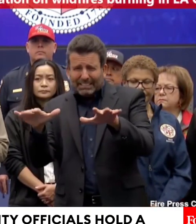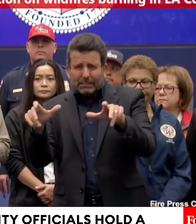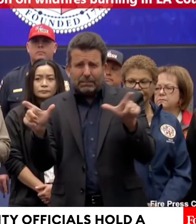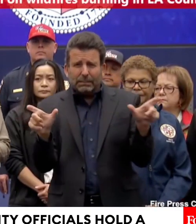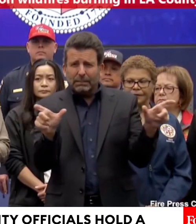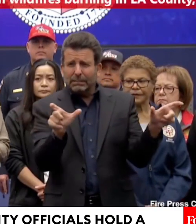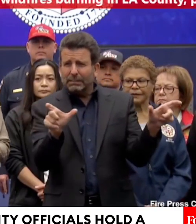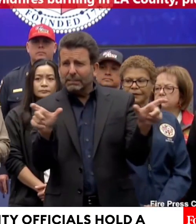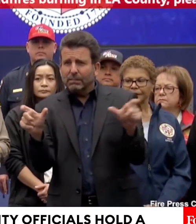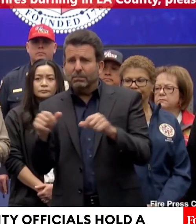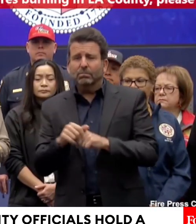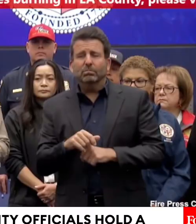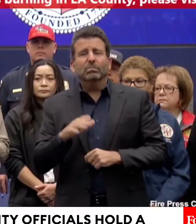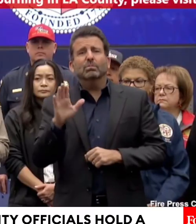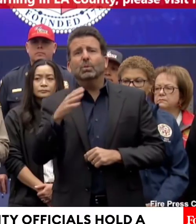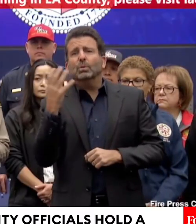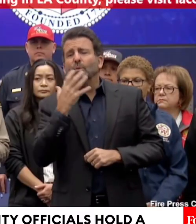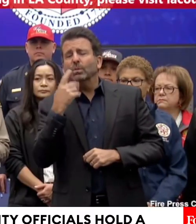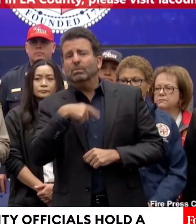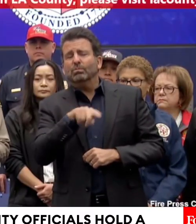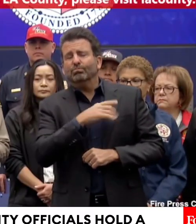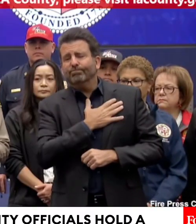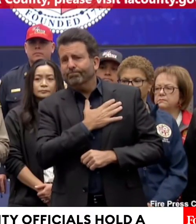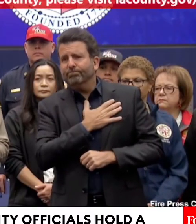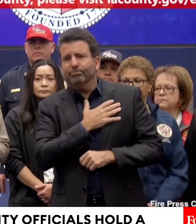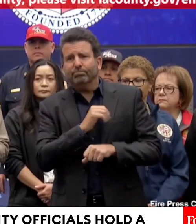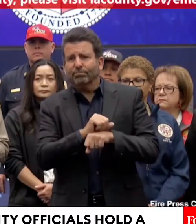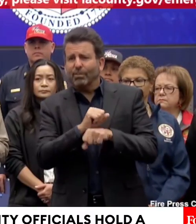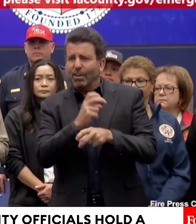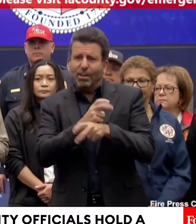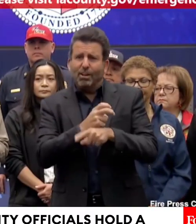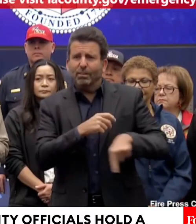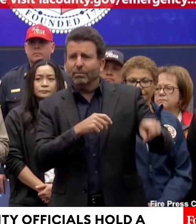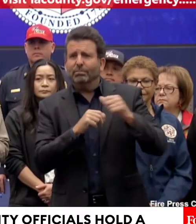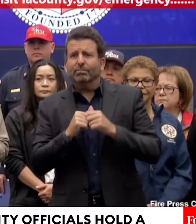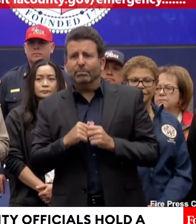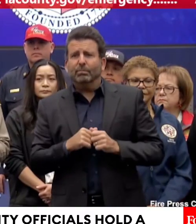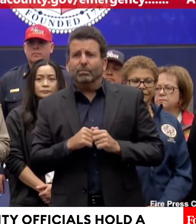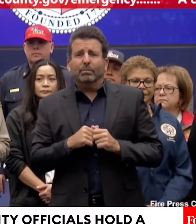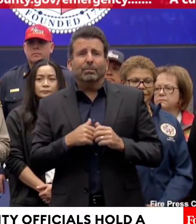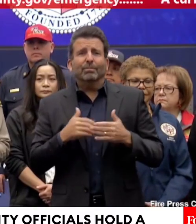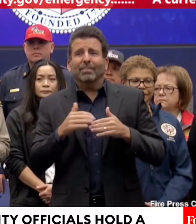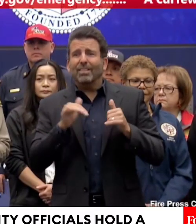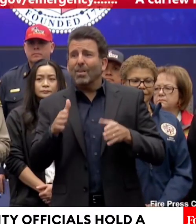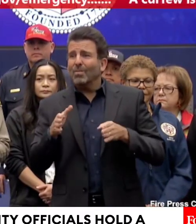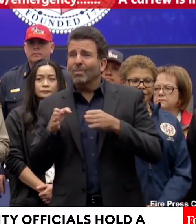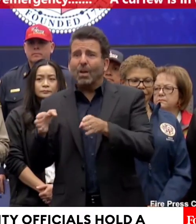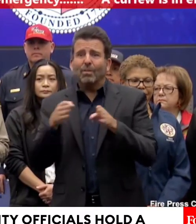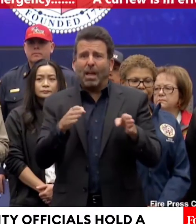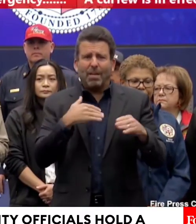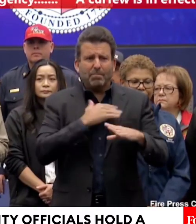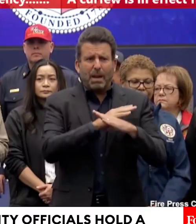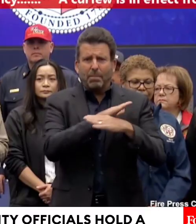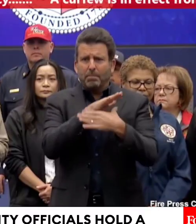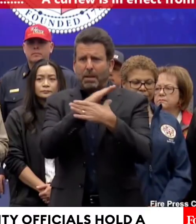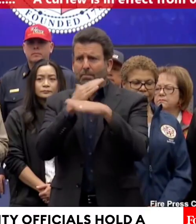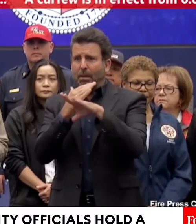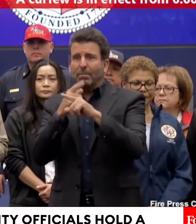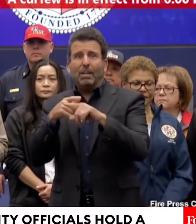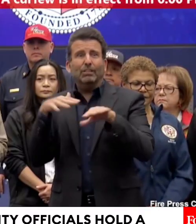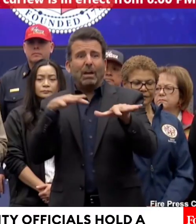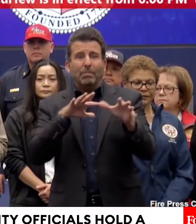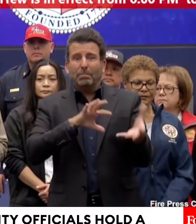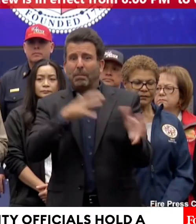still continuing. The missions continue to include hard road closures, traffic control points, roving security,